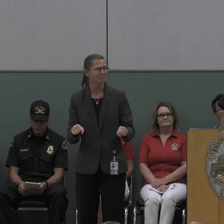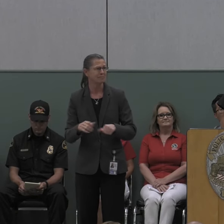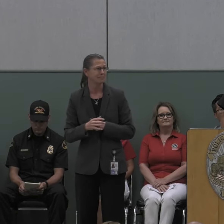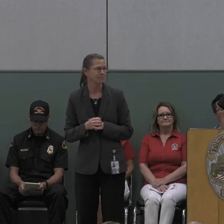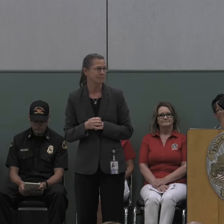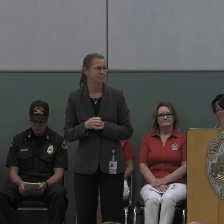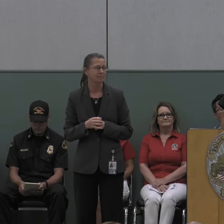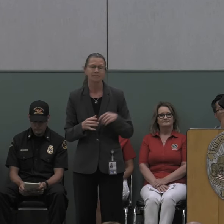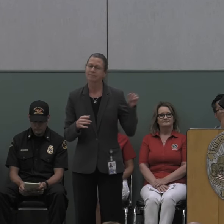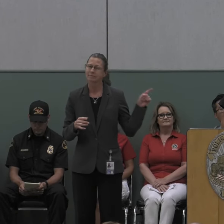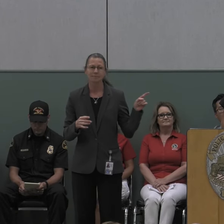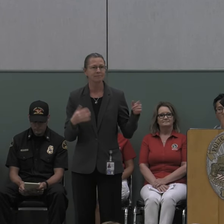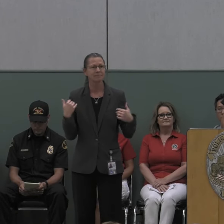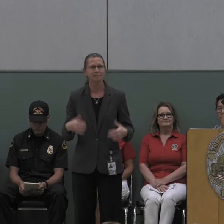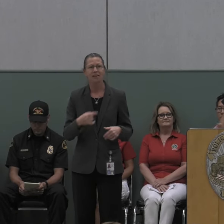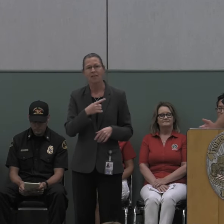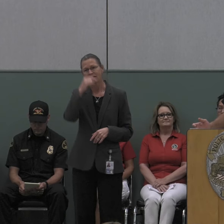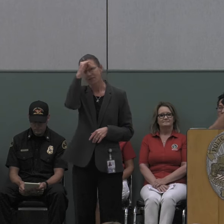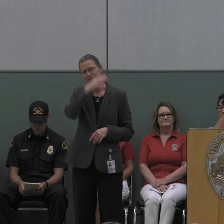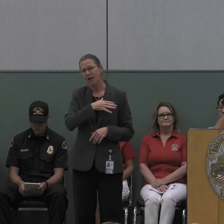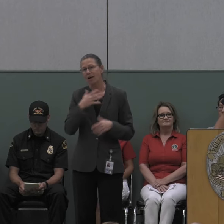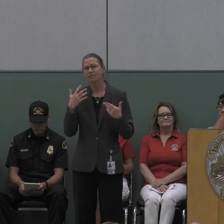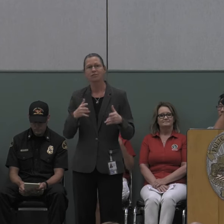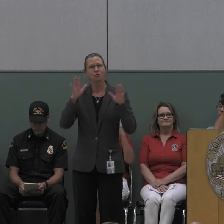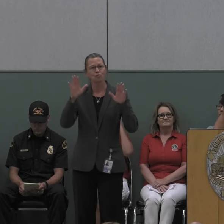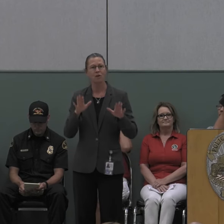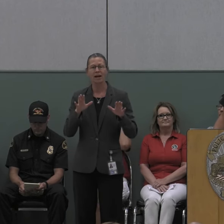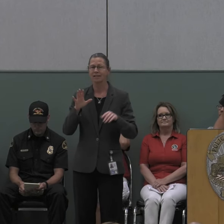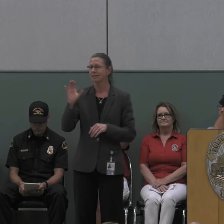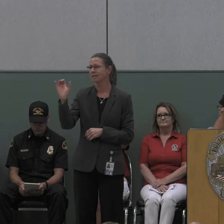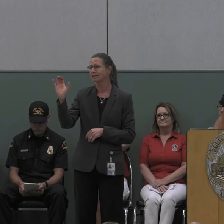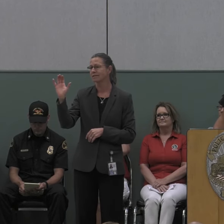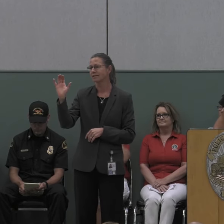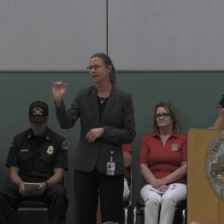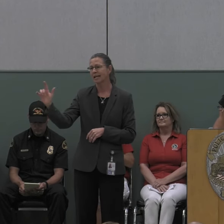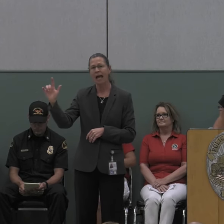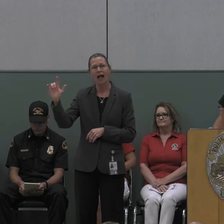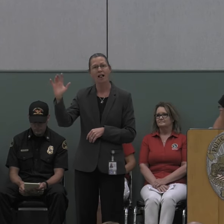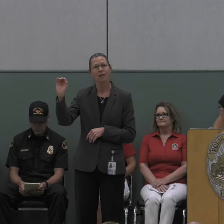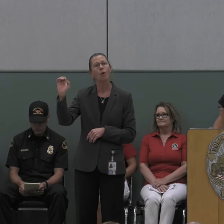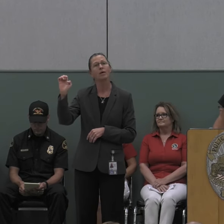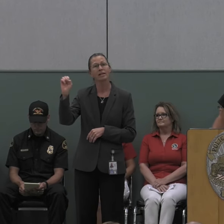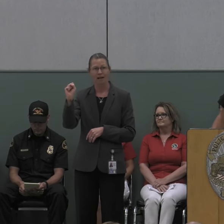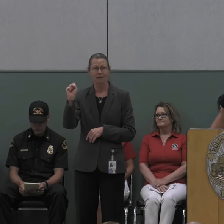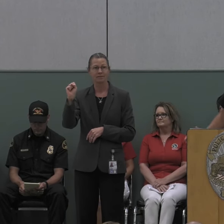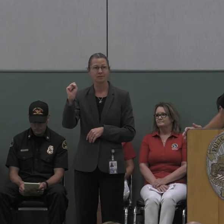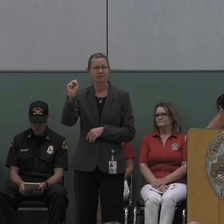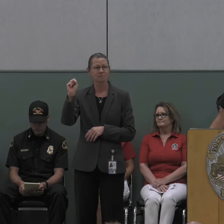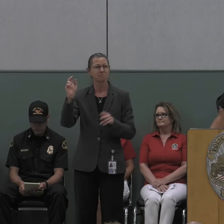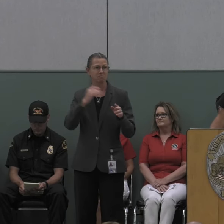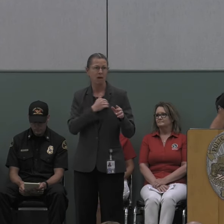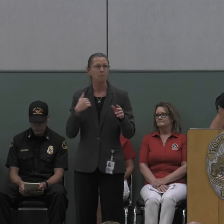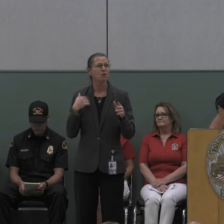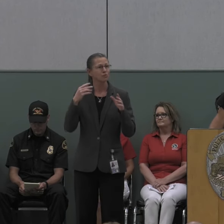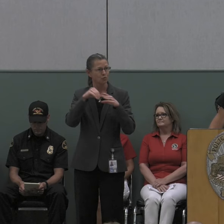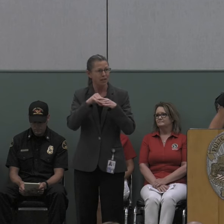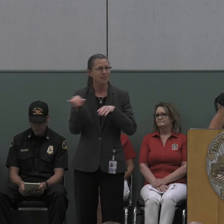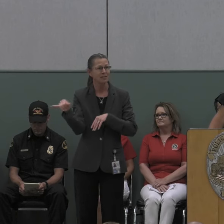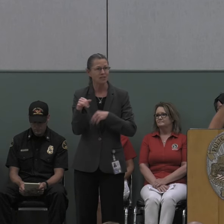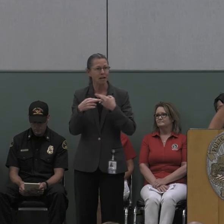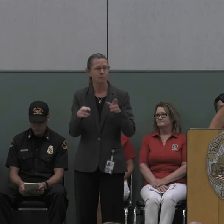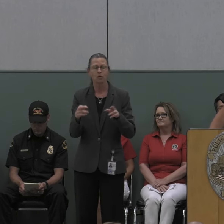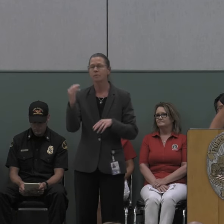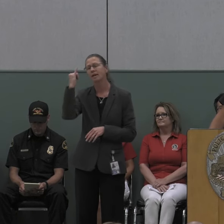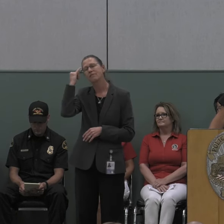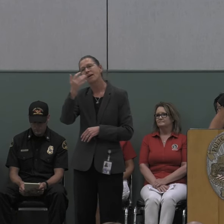these guys are a great group of guys. The Cal OES guys were in that same room with us, and if I forget